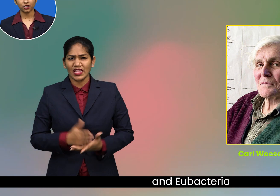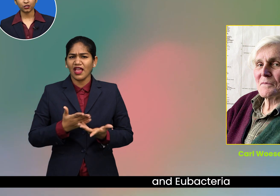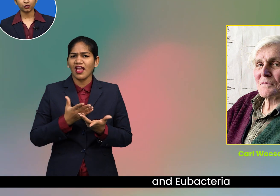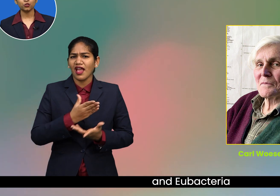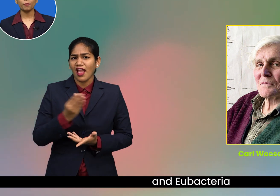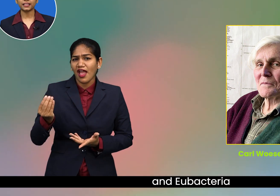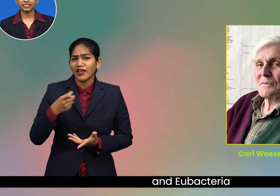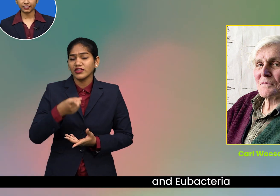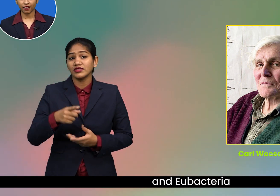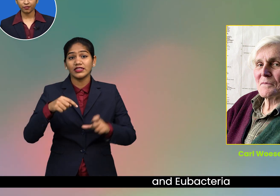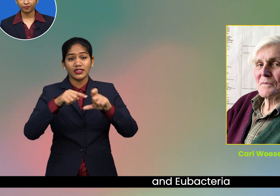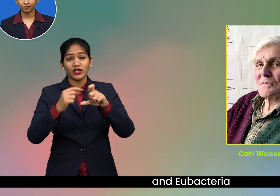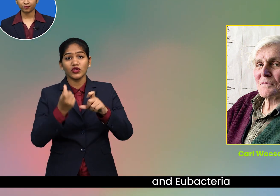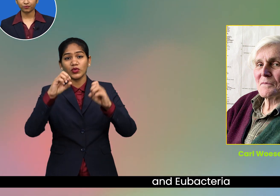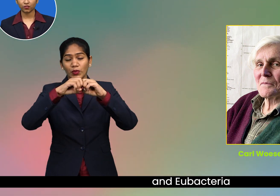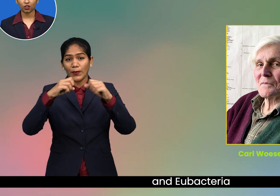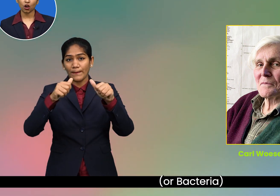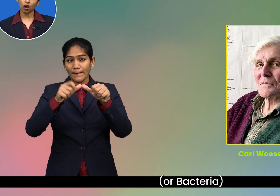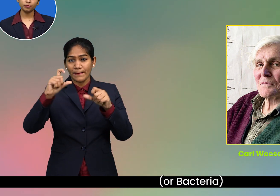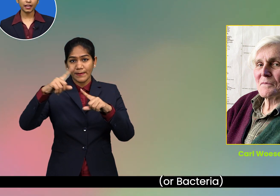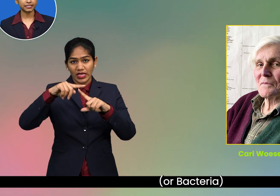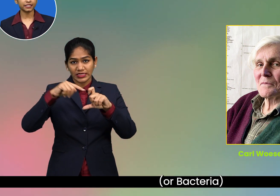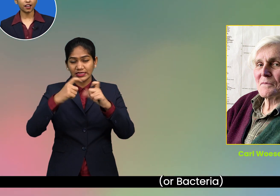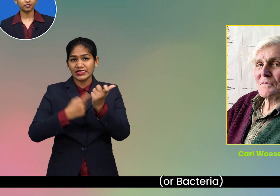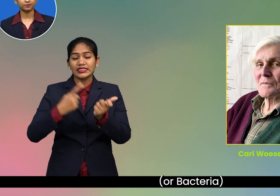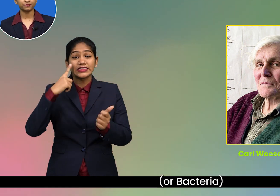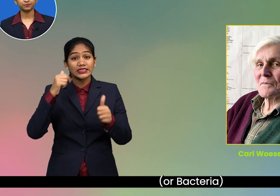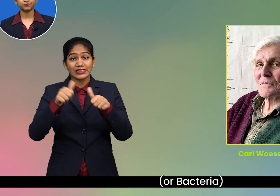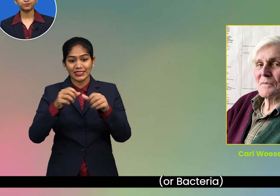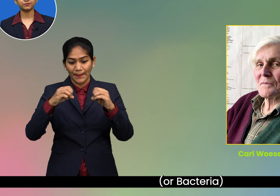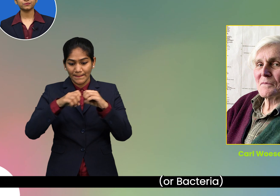and Eubacteria or bacteria